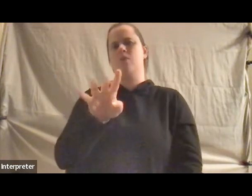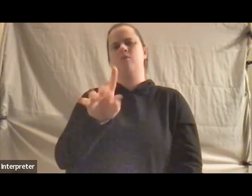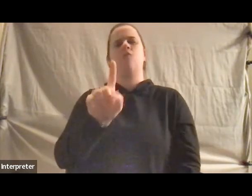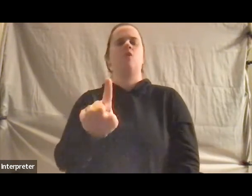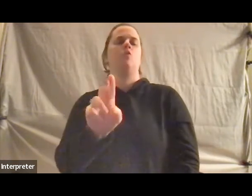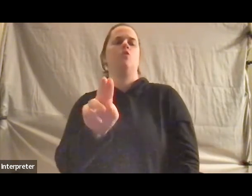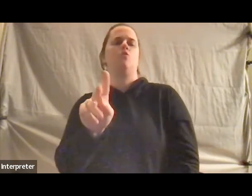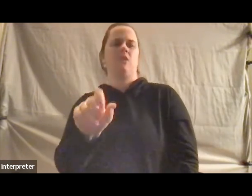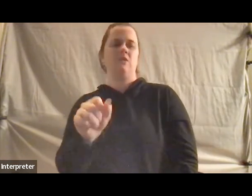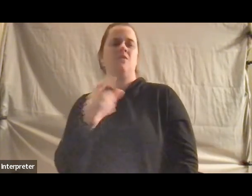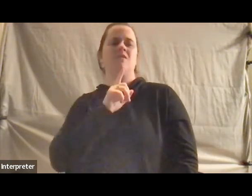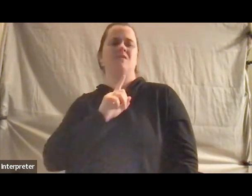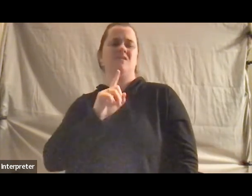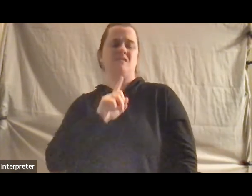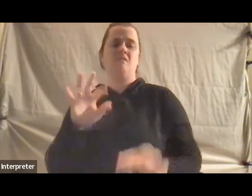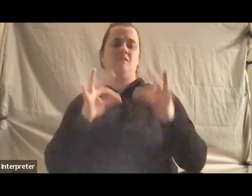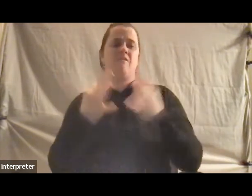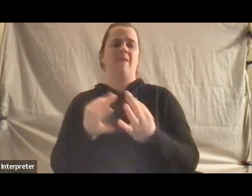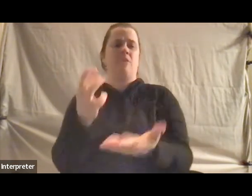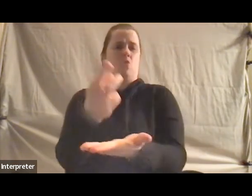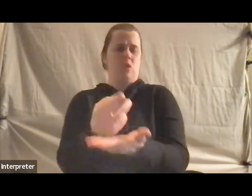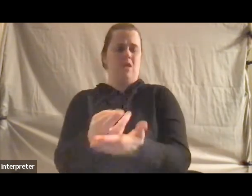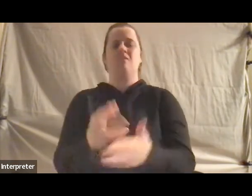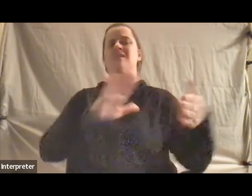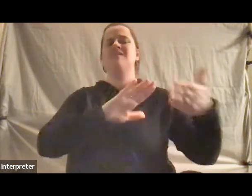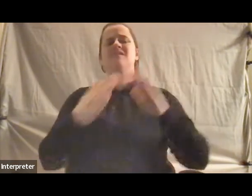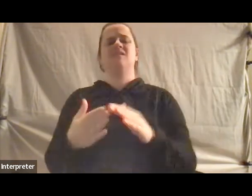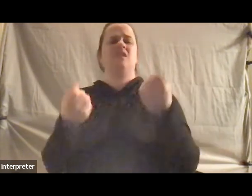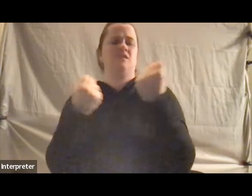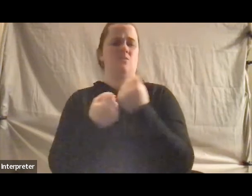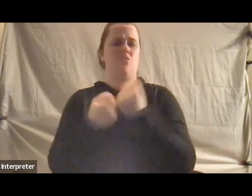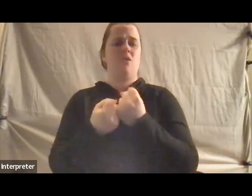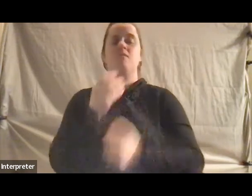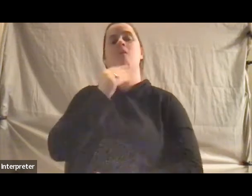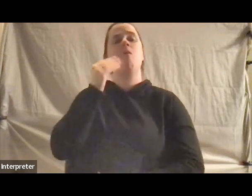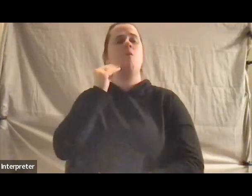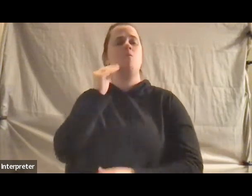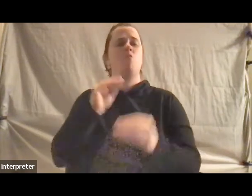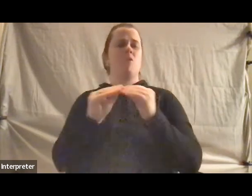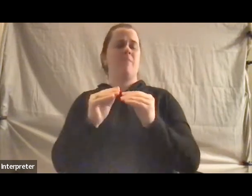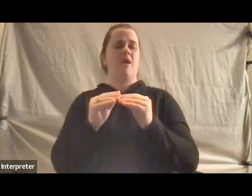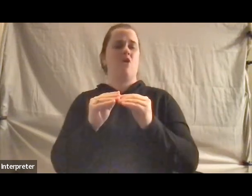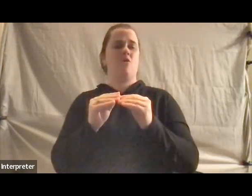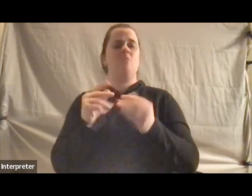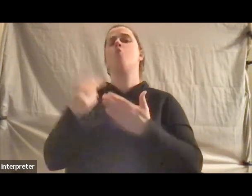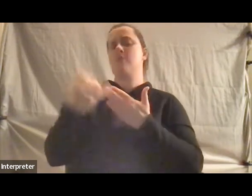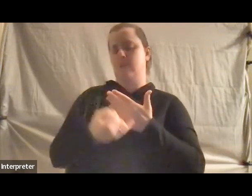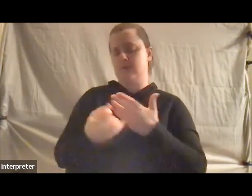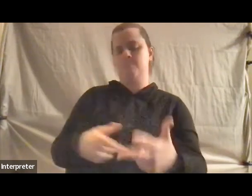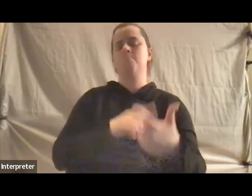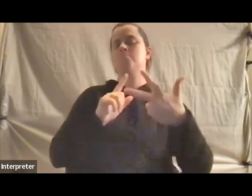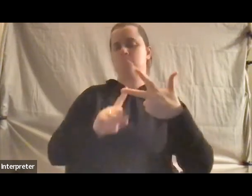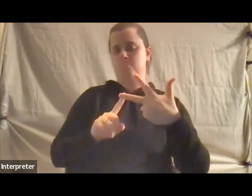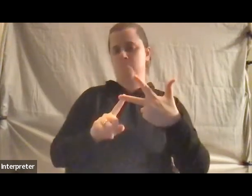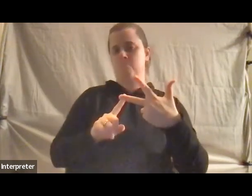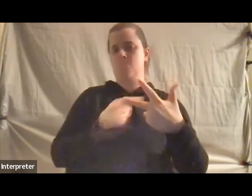through single-family rehab and city-supported home repair projects. Number three, we